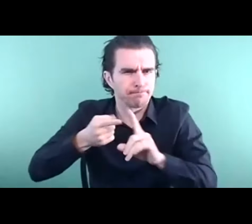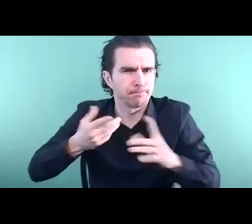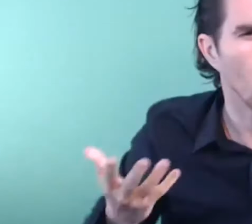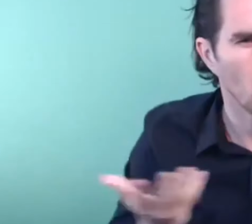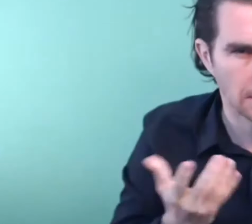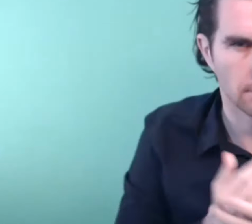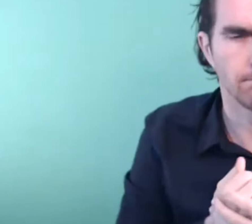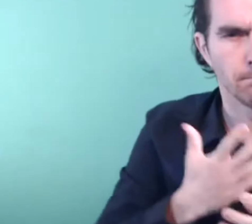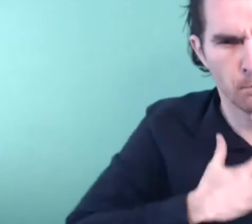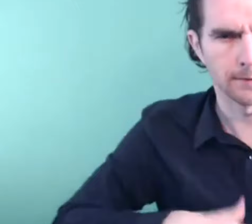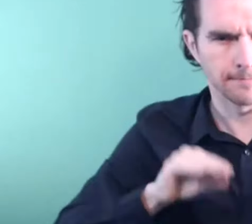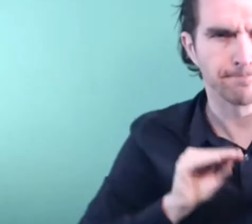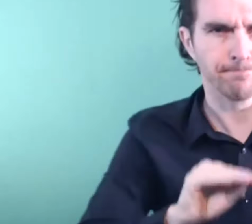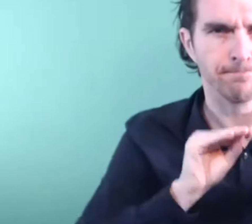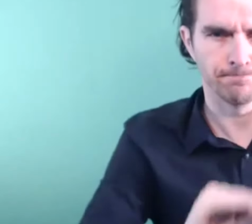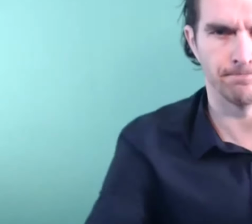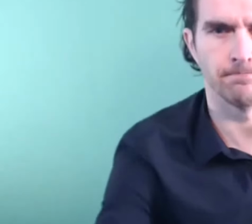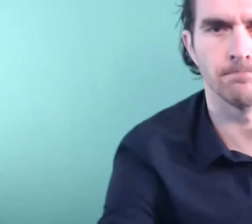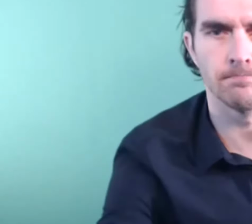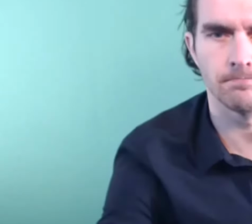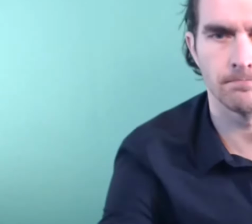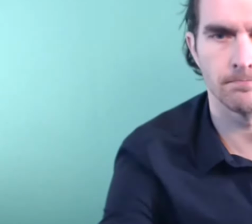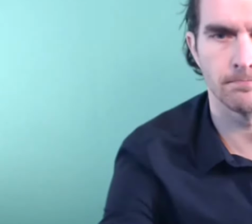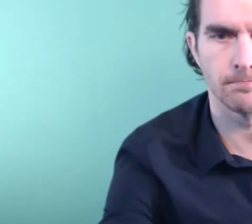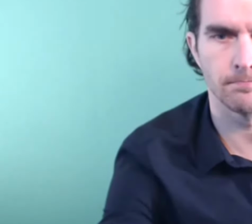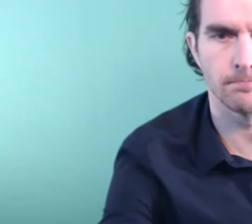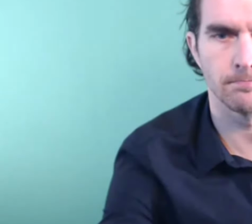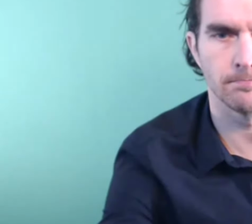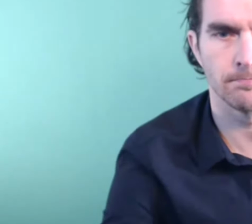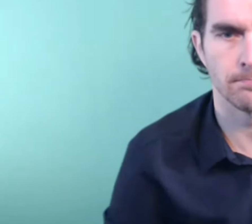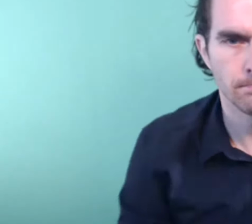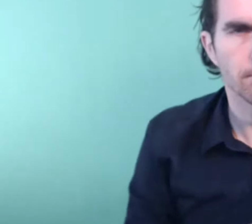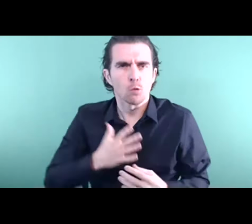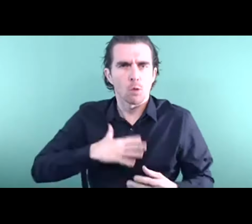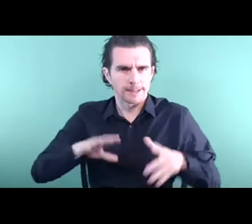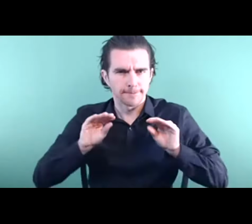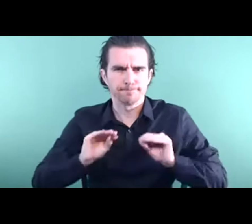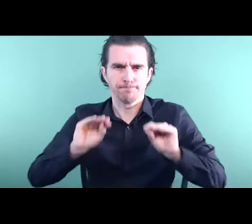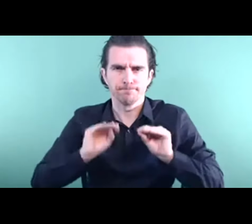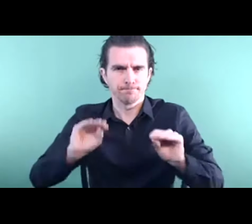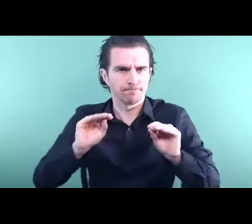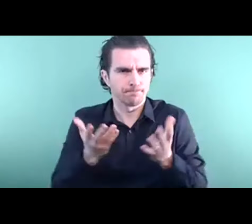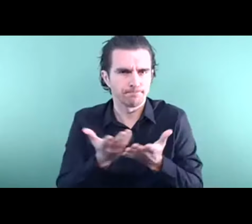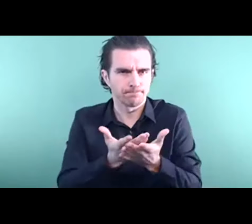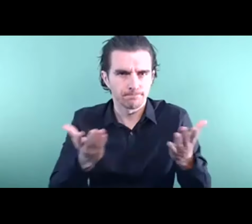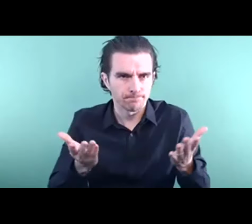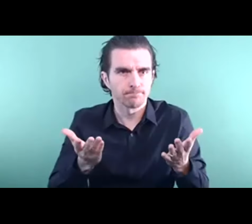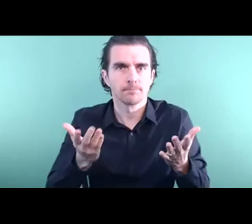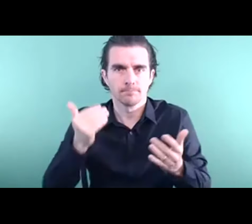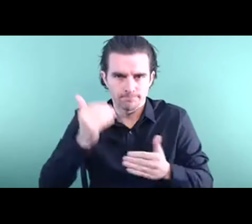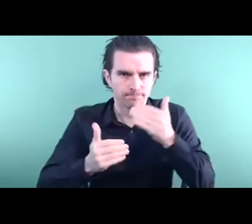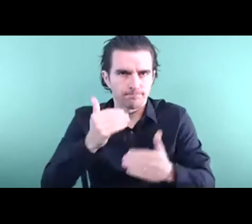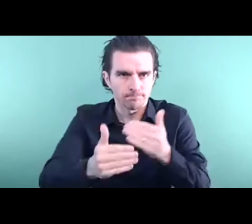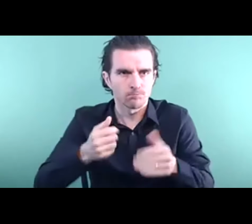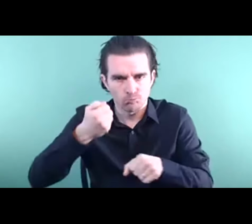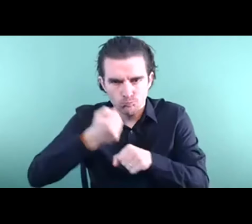Europe for the purpose of the Marie Curie project. And we are organized with the researchers into